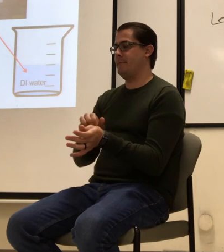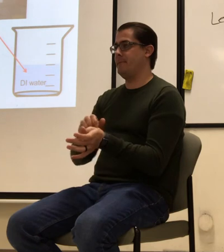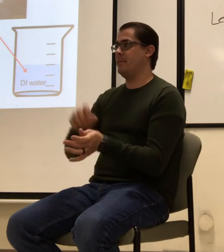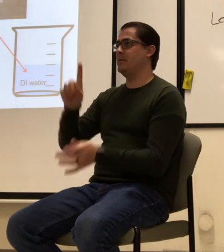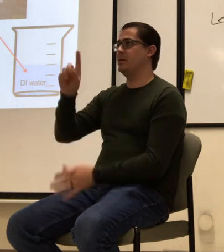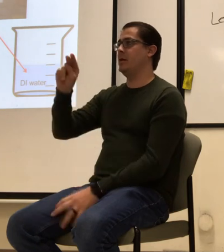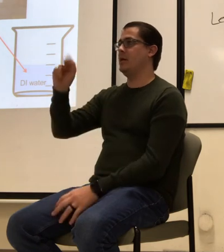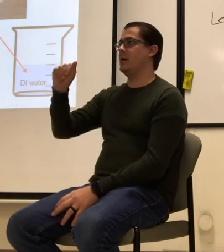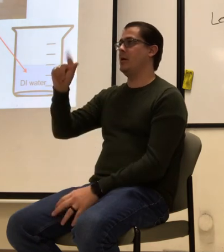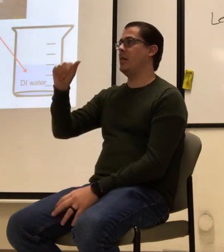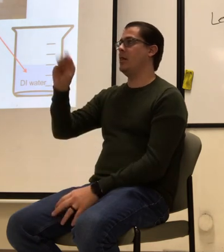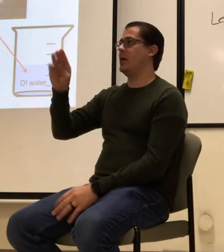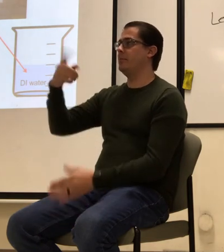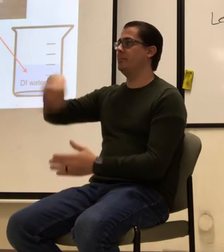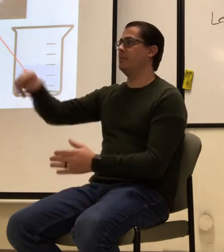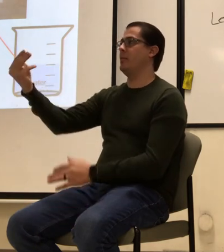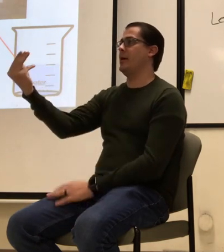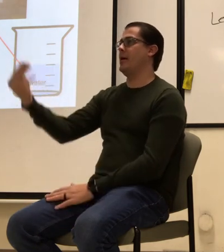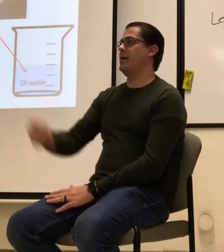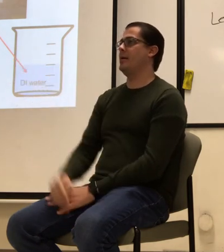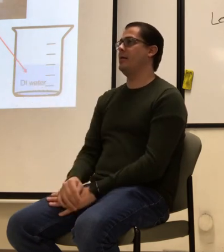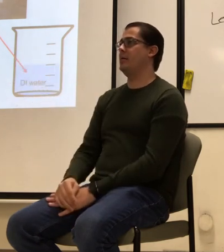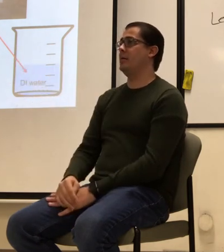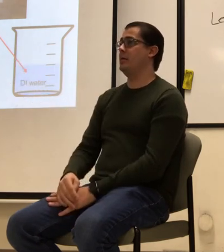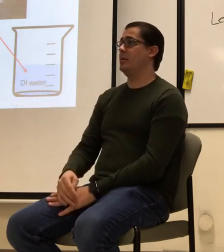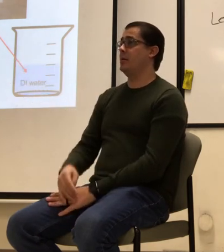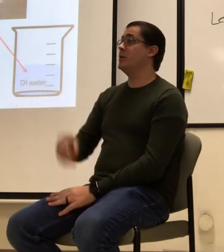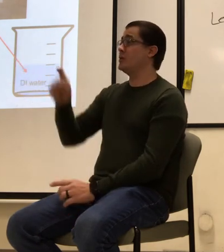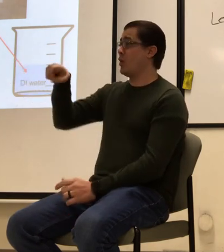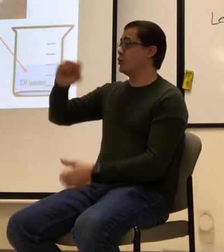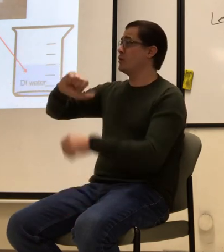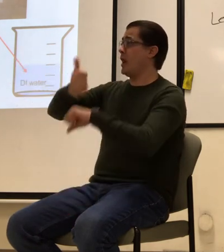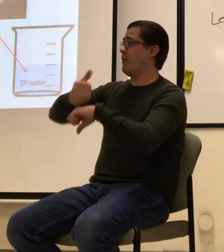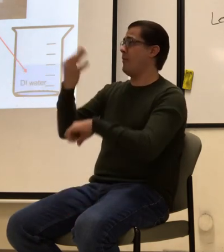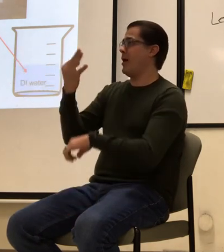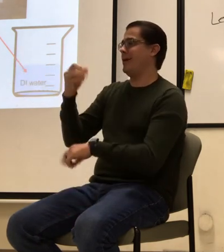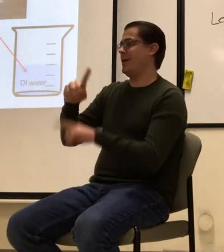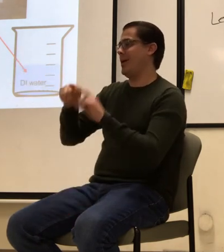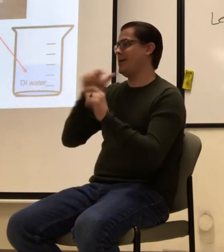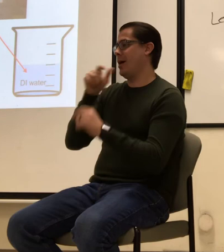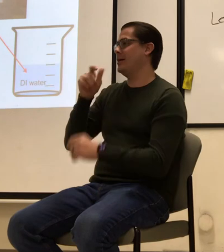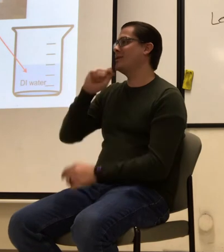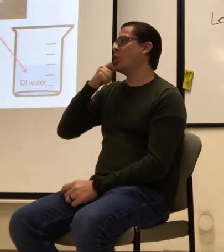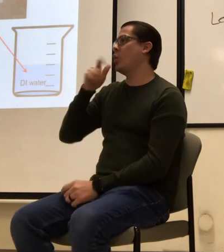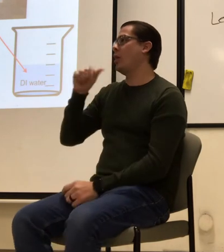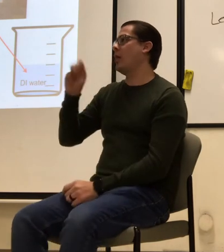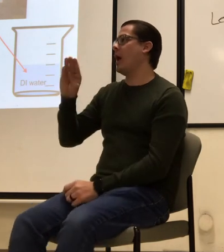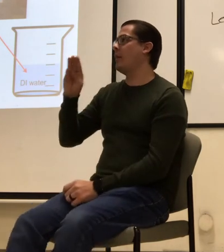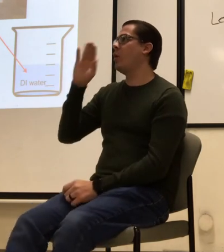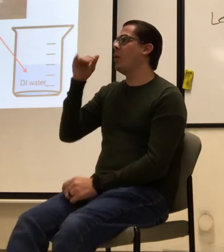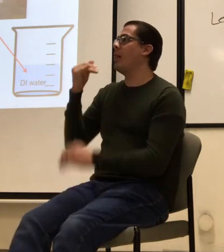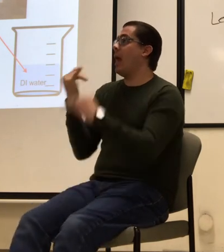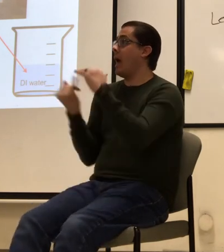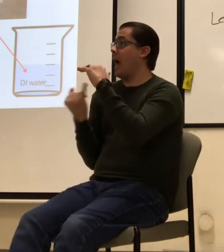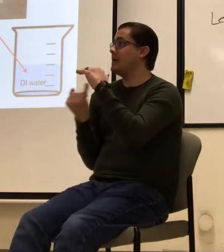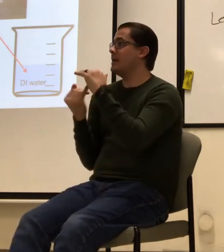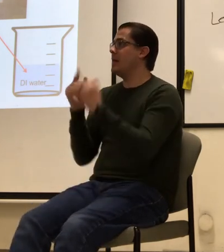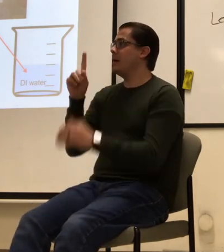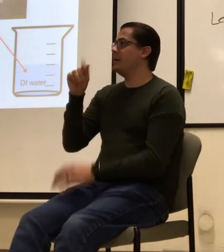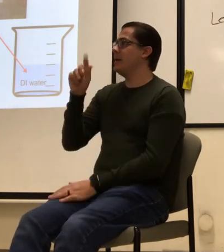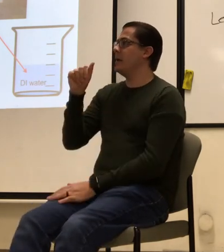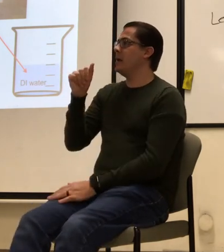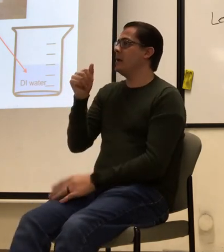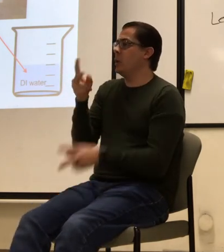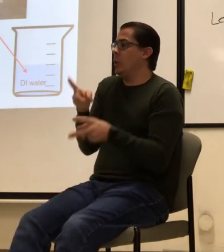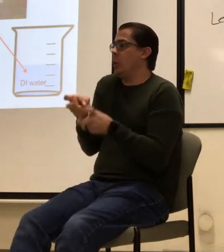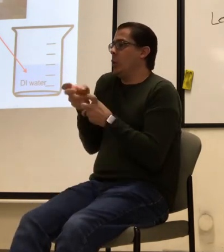DNA lab on Monday. It's originally scheduled to be this Friday. That's a cool lab that we get to isolate DNA from